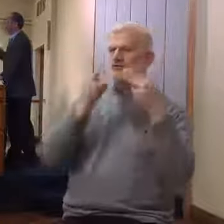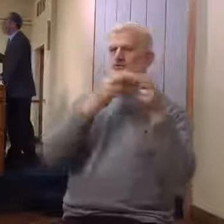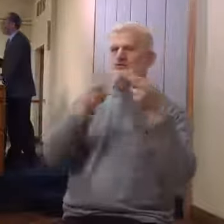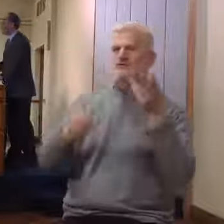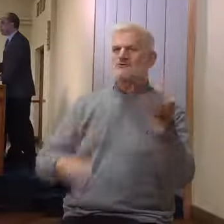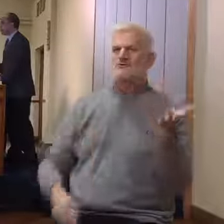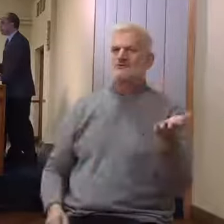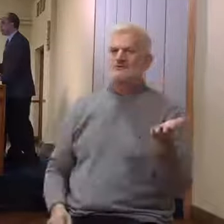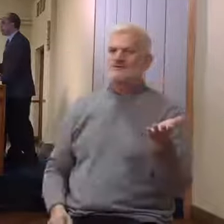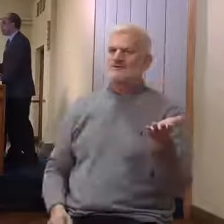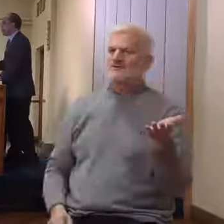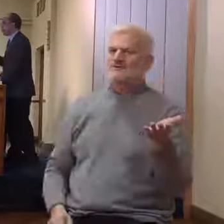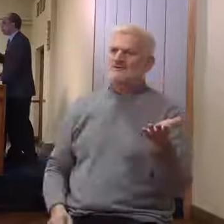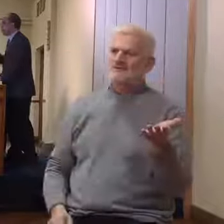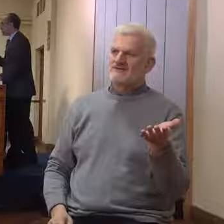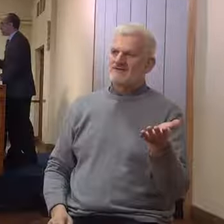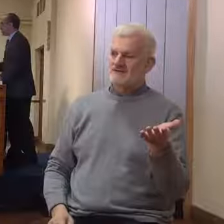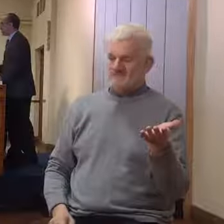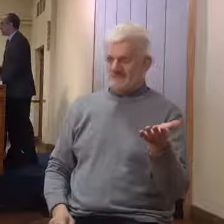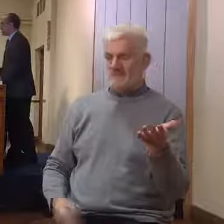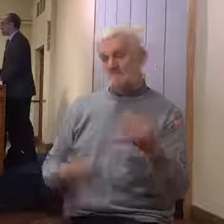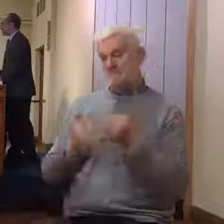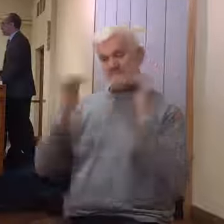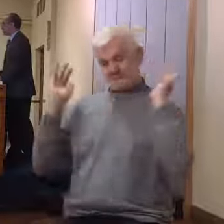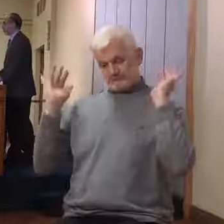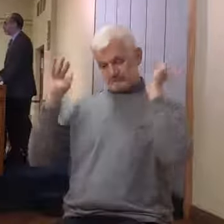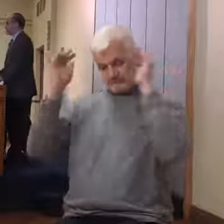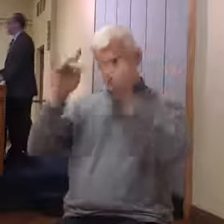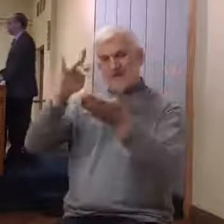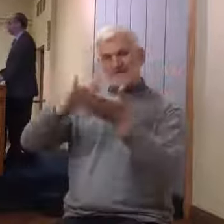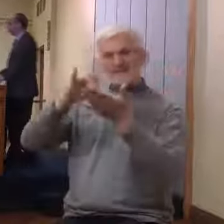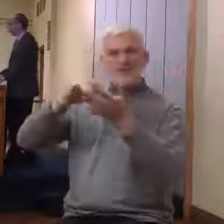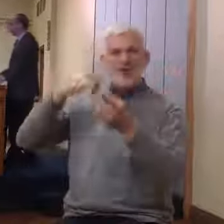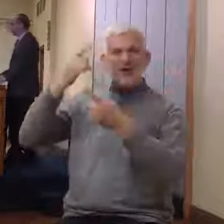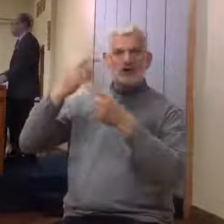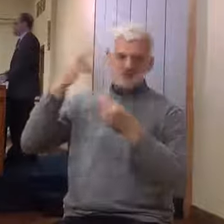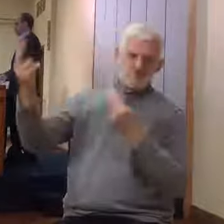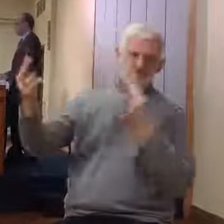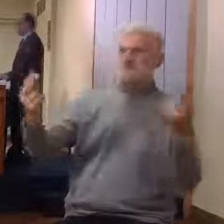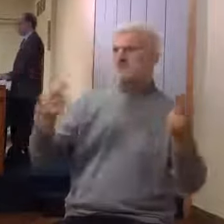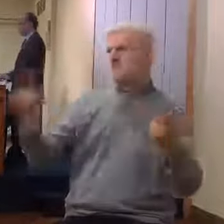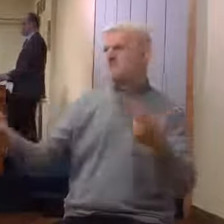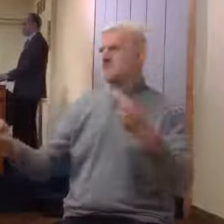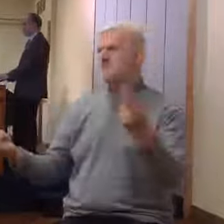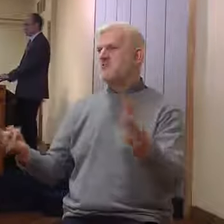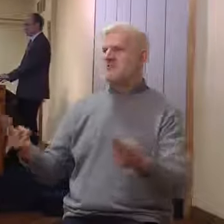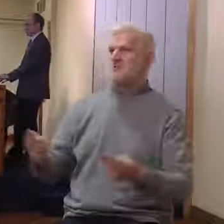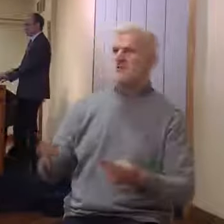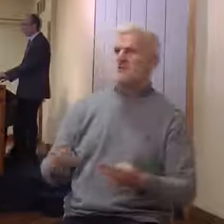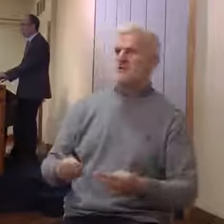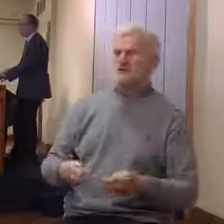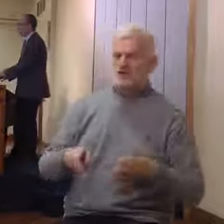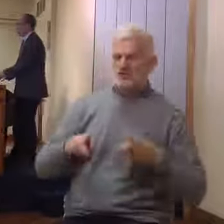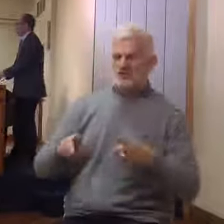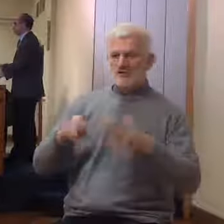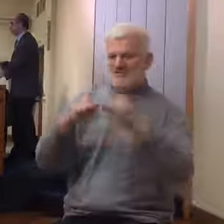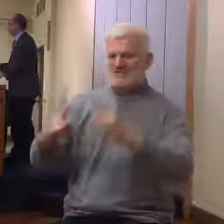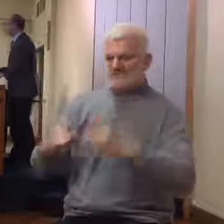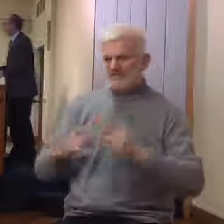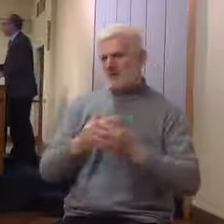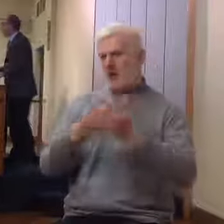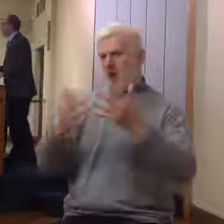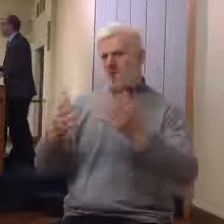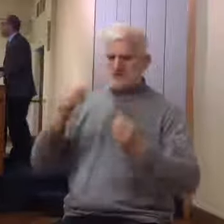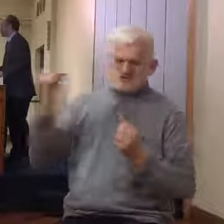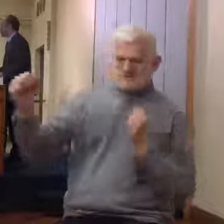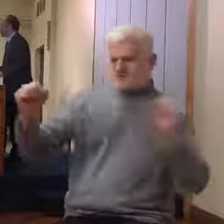can change the order. It is better if you change the order. Rebellion Extinction. What? We